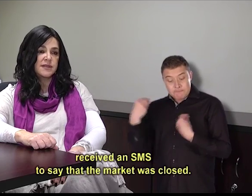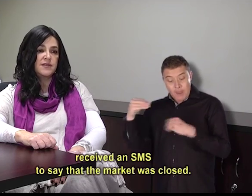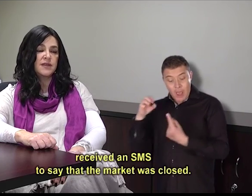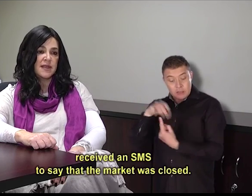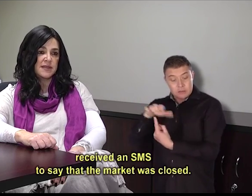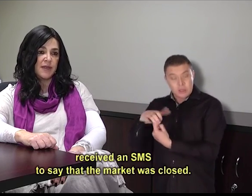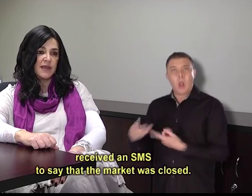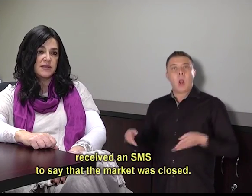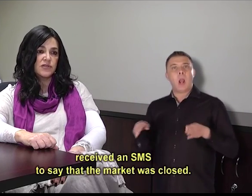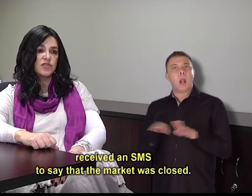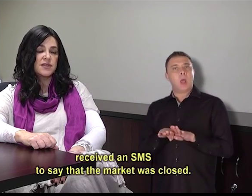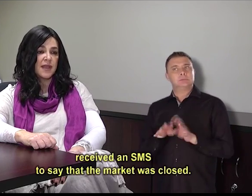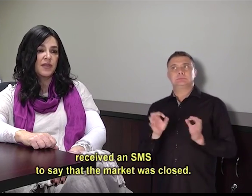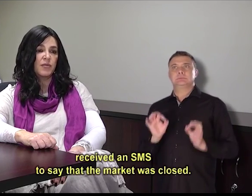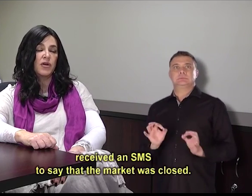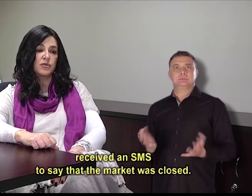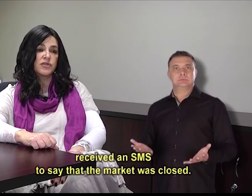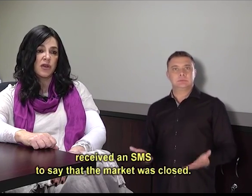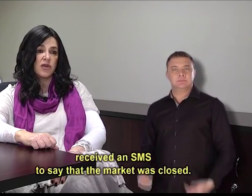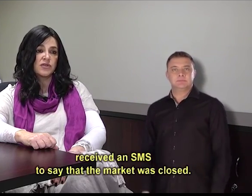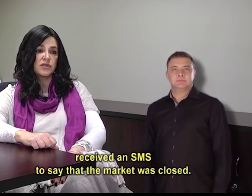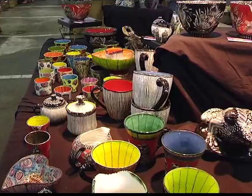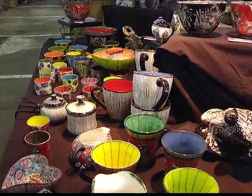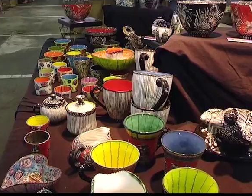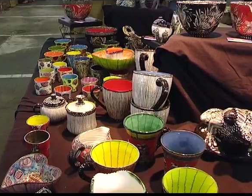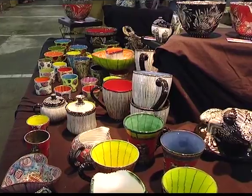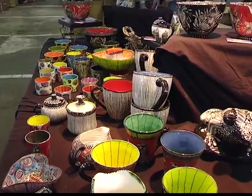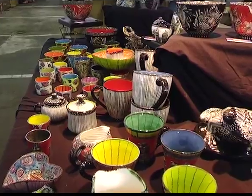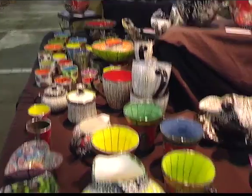traders received an SMS to say that the market was closed.